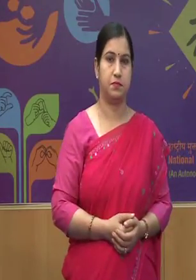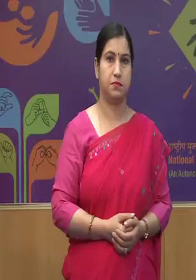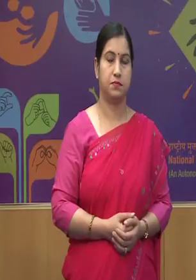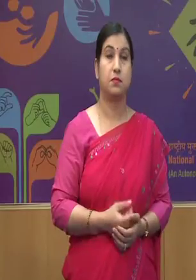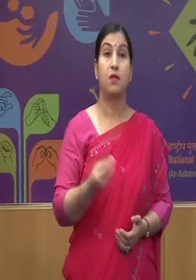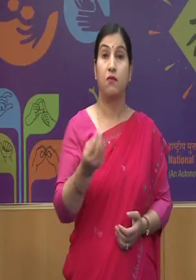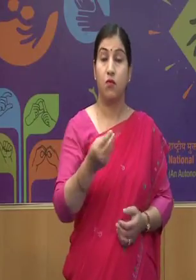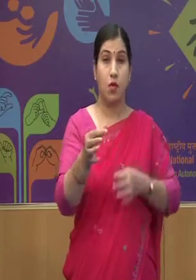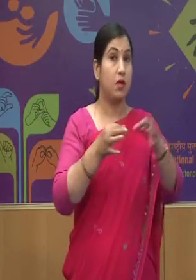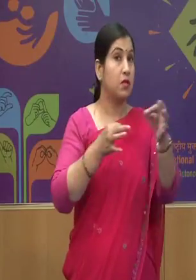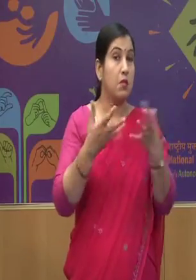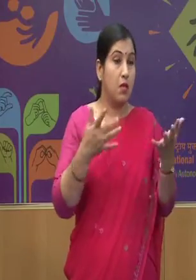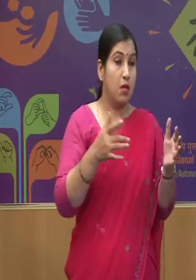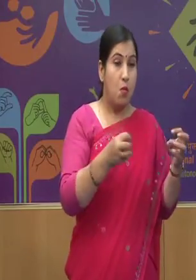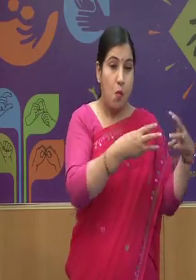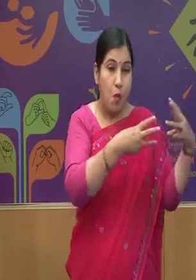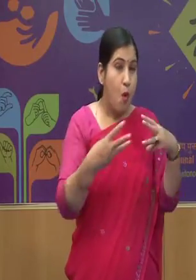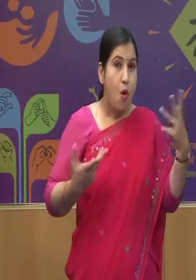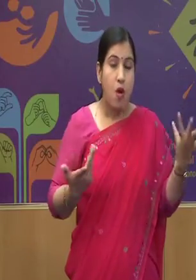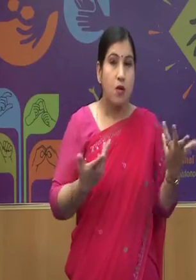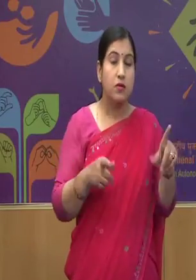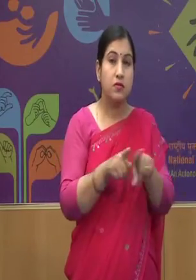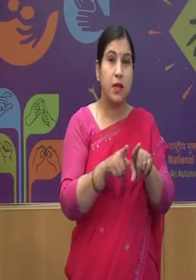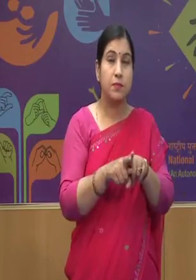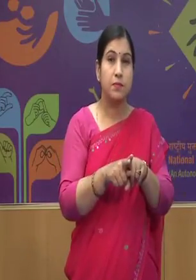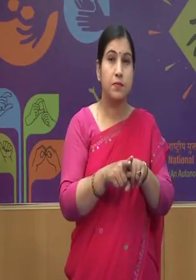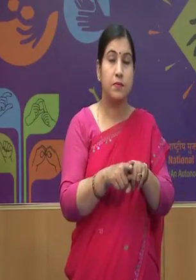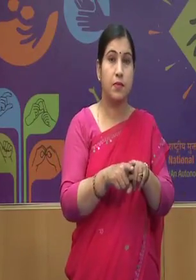Some examples are like battles of Marne,